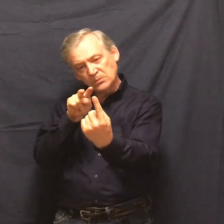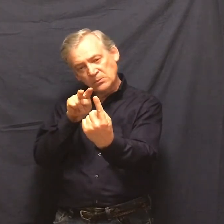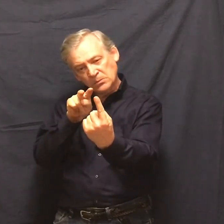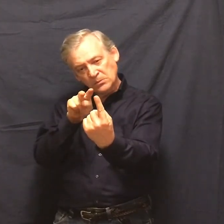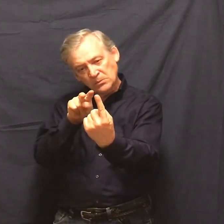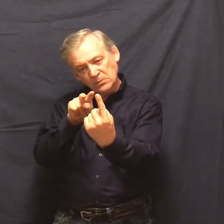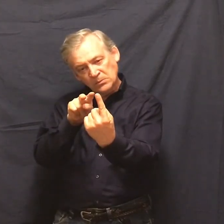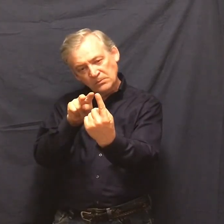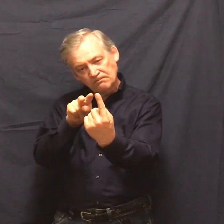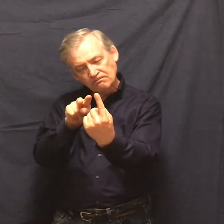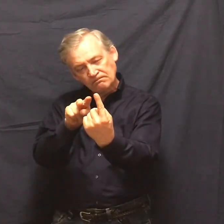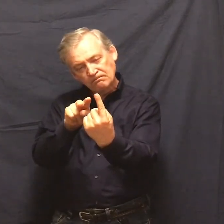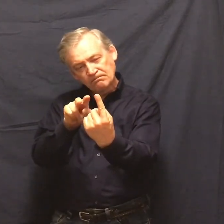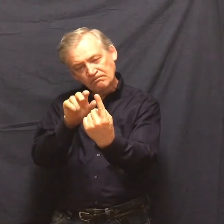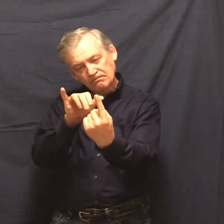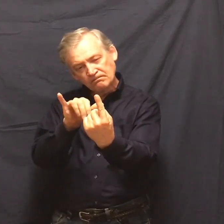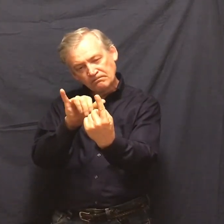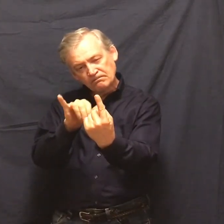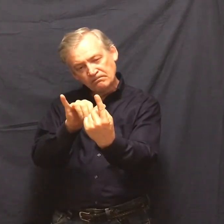Ain't many guys travel around together, he mused.